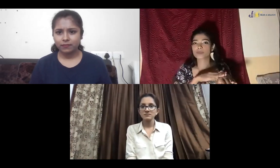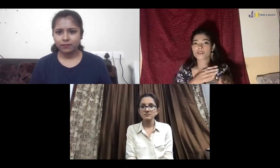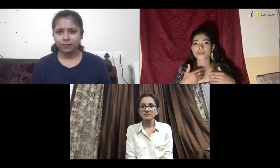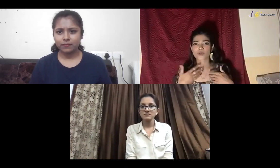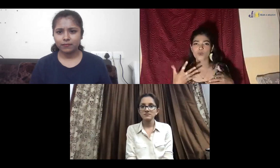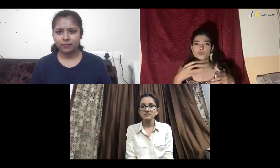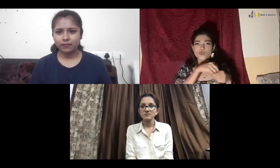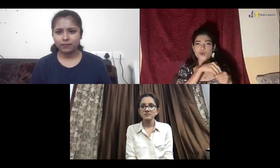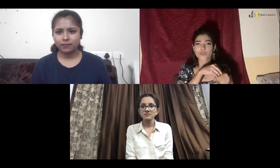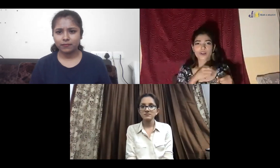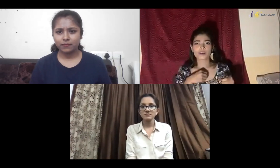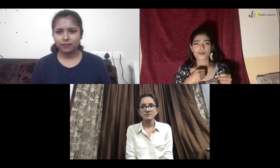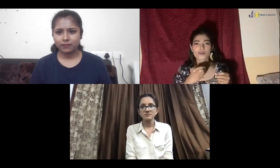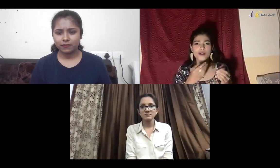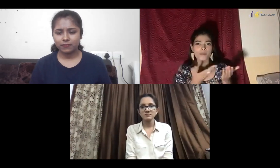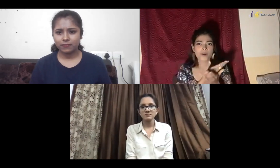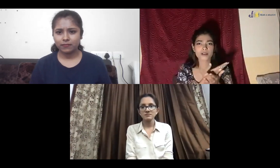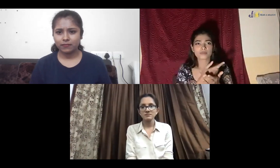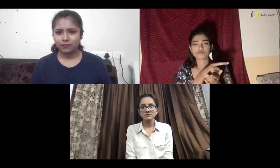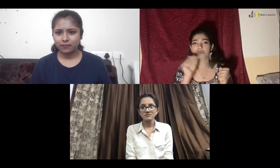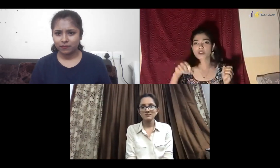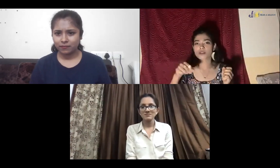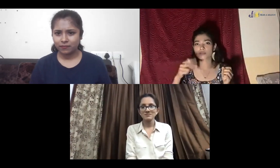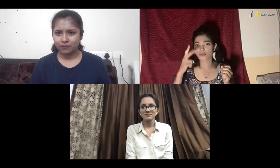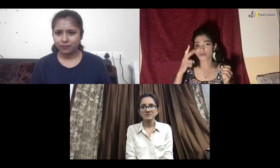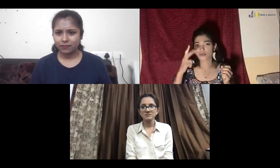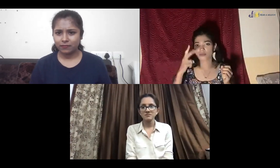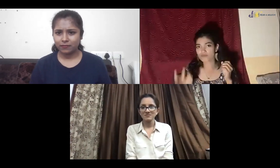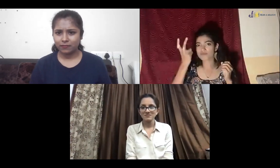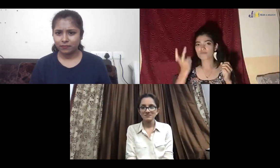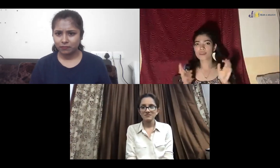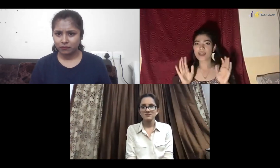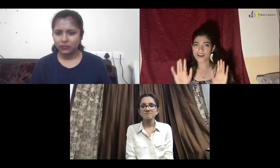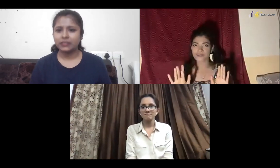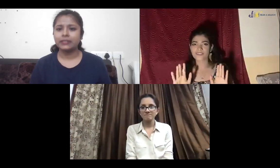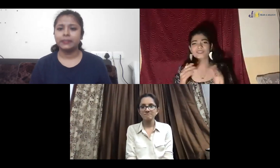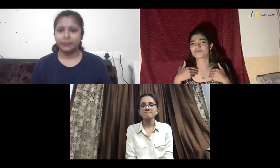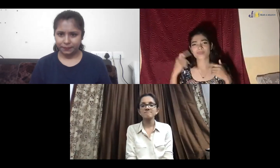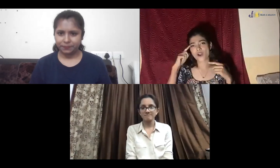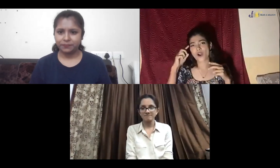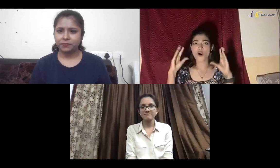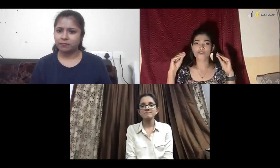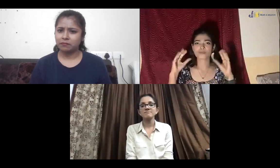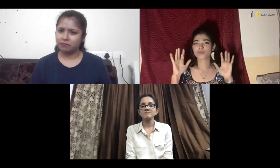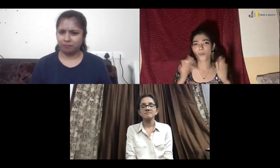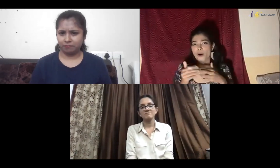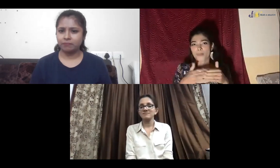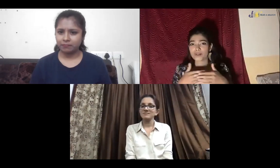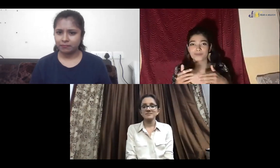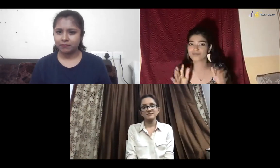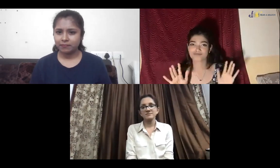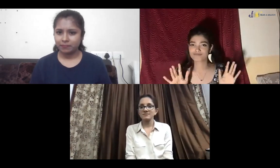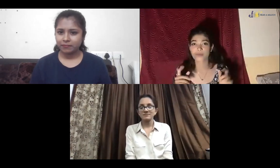joined the company. I have the same experience with this. When I joined the company, people were sharing